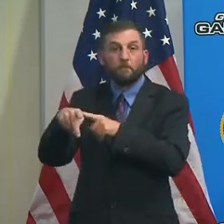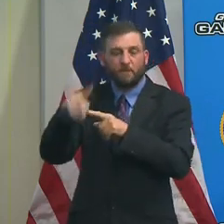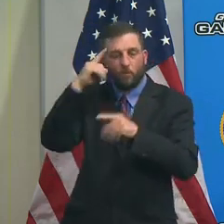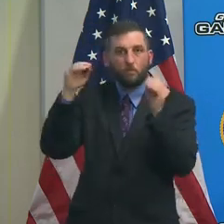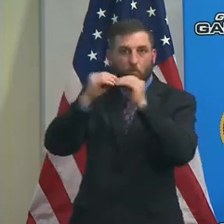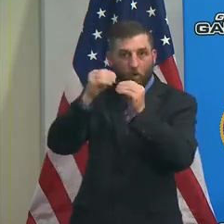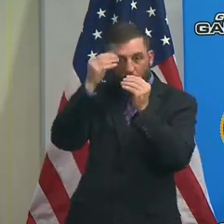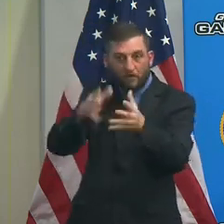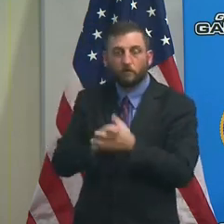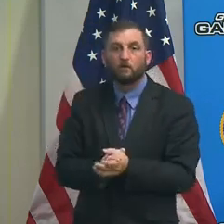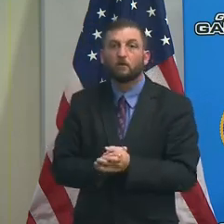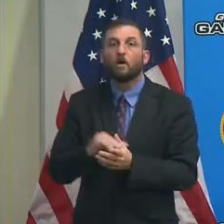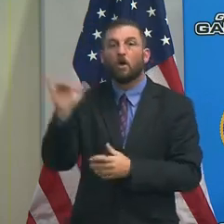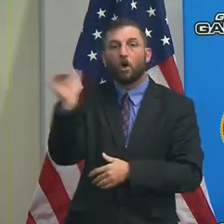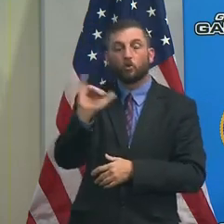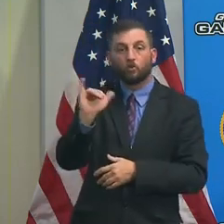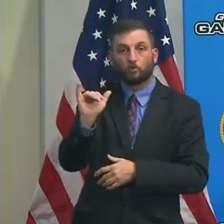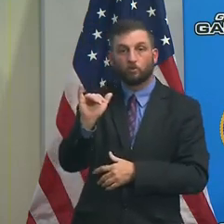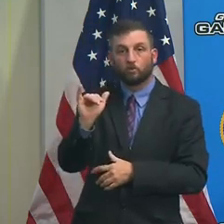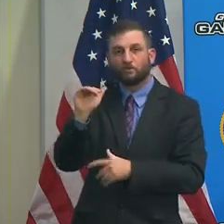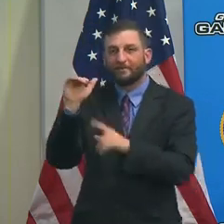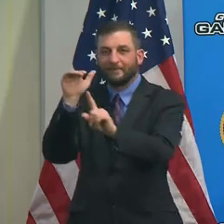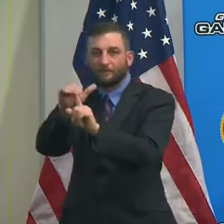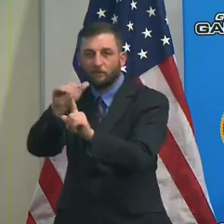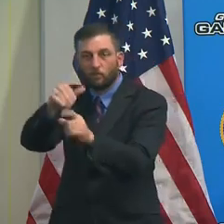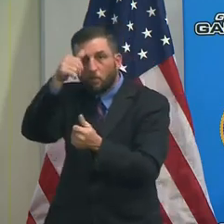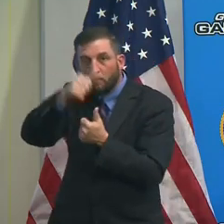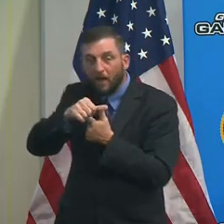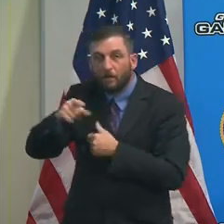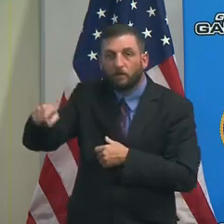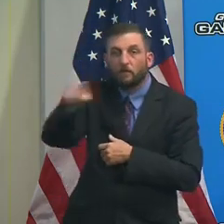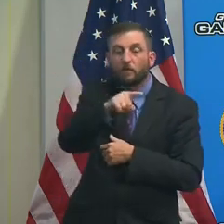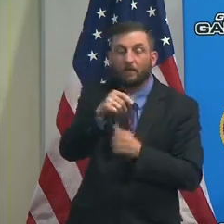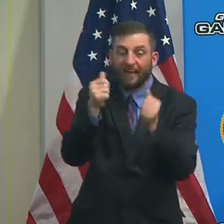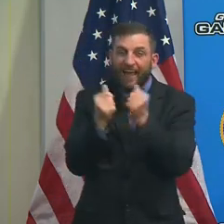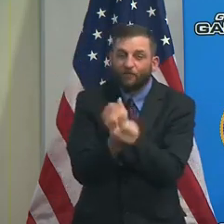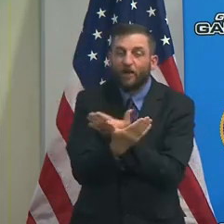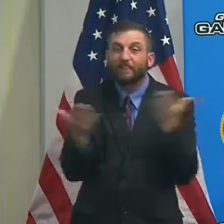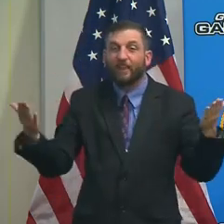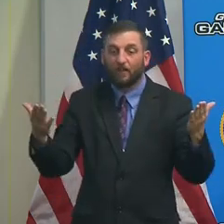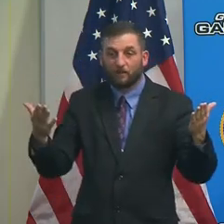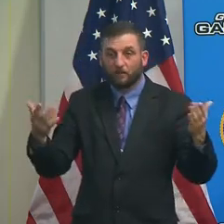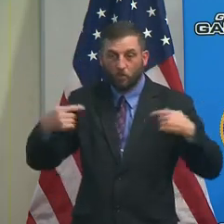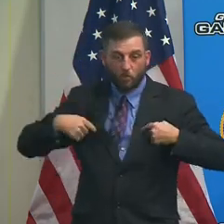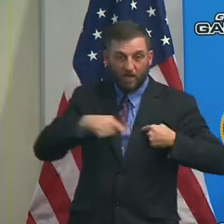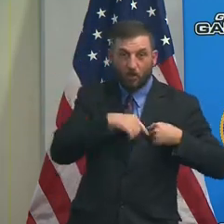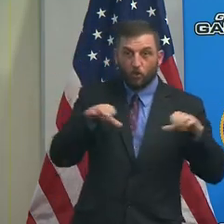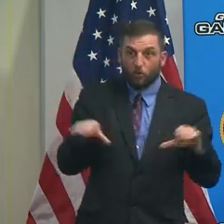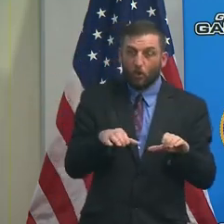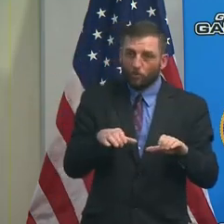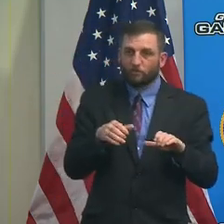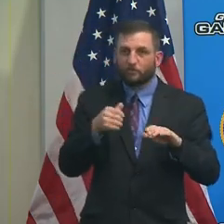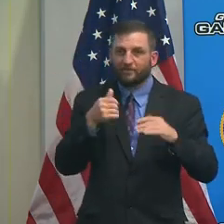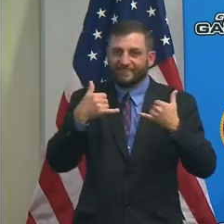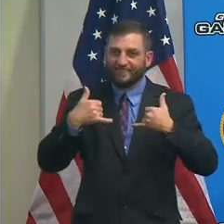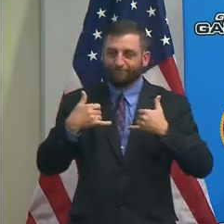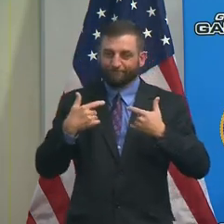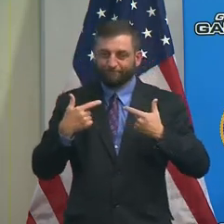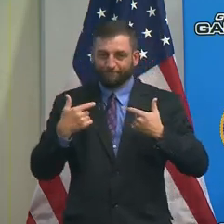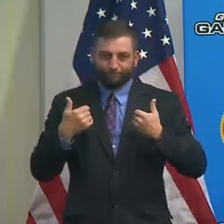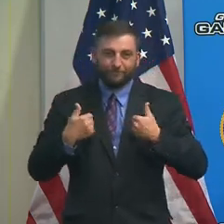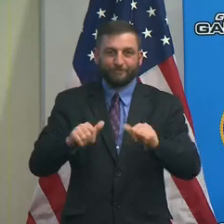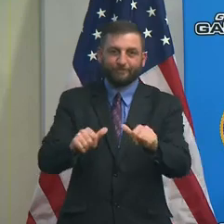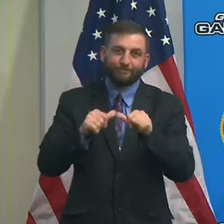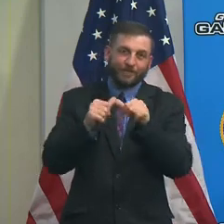remind everybody, as I try to always do, that everything we're doing in a COVID-19 public